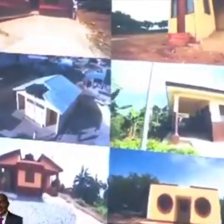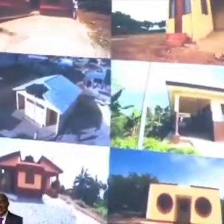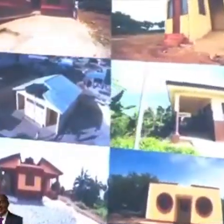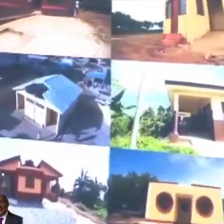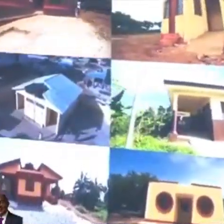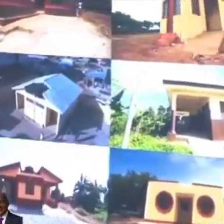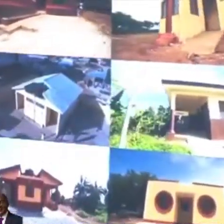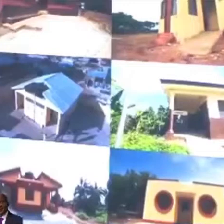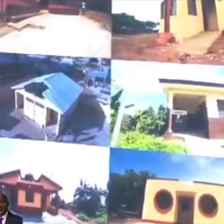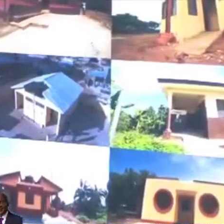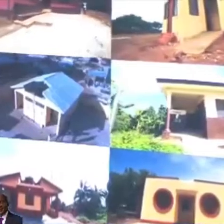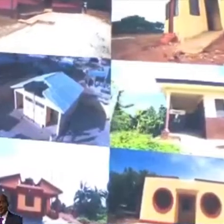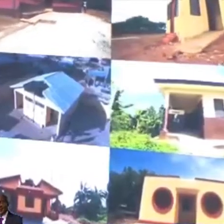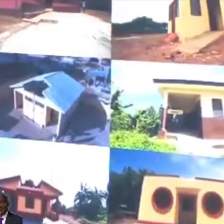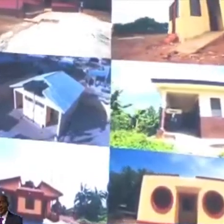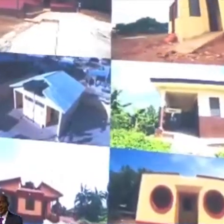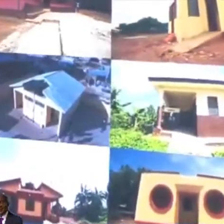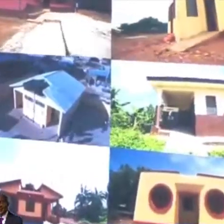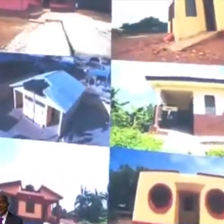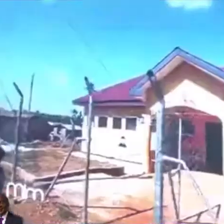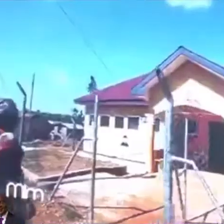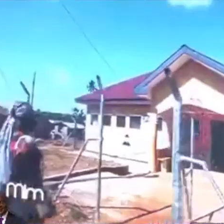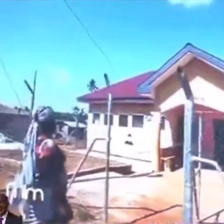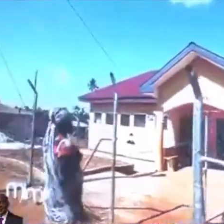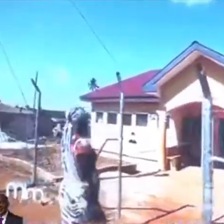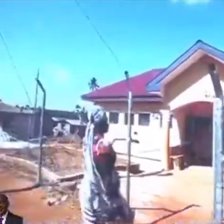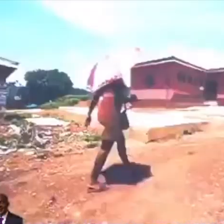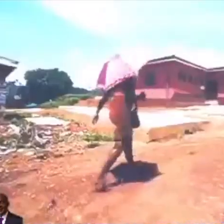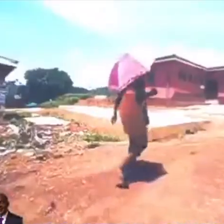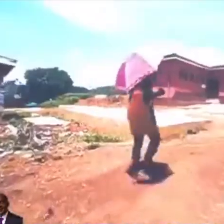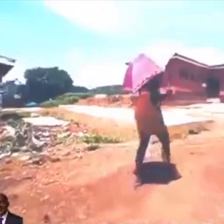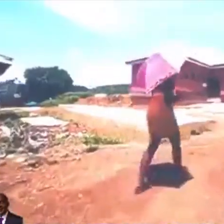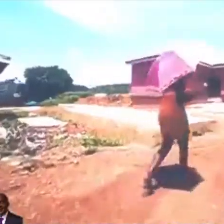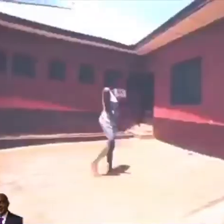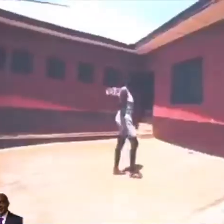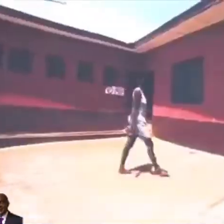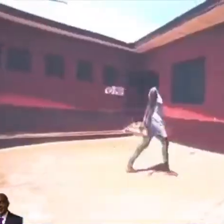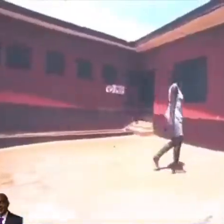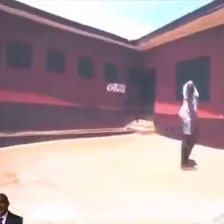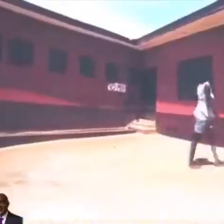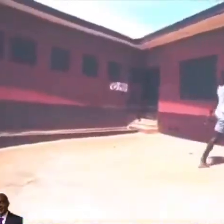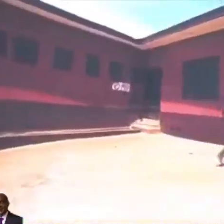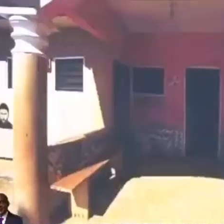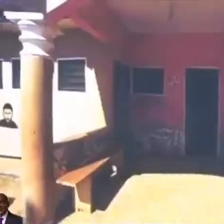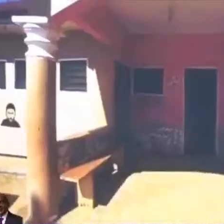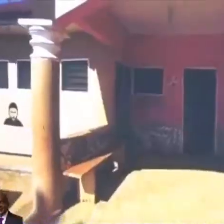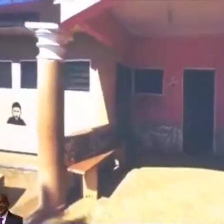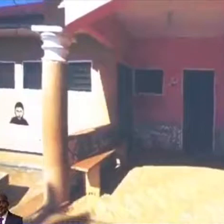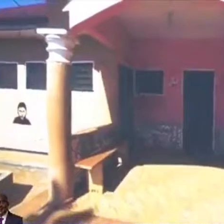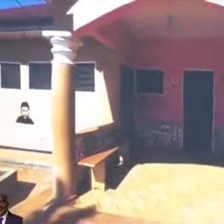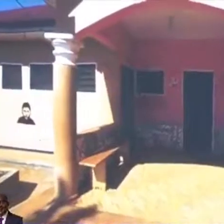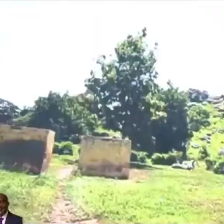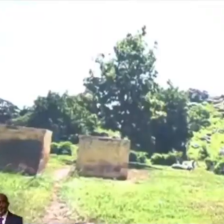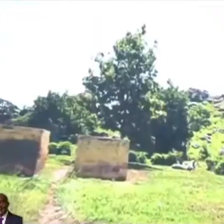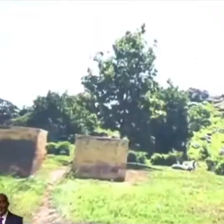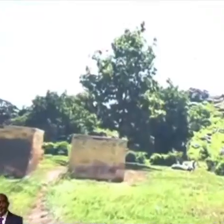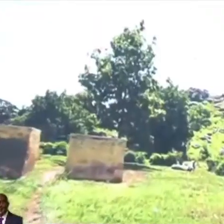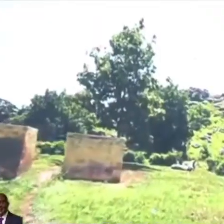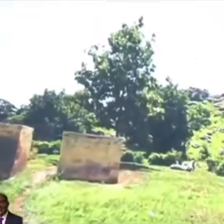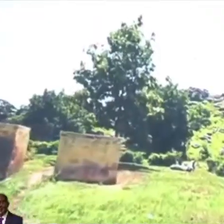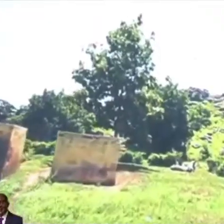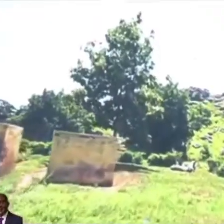providing decent places of convenience for over 8 million people whose options would have been cut to either